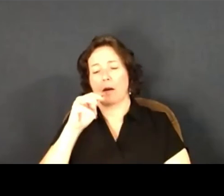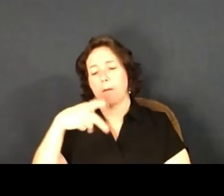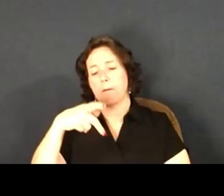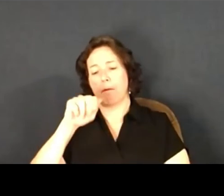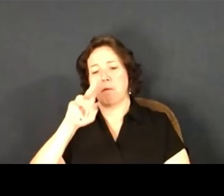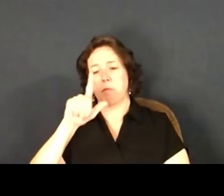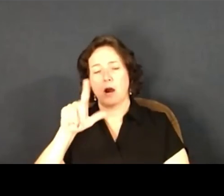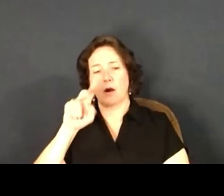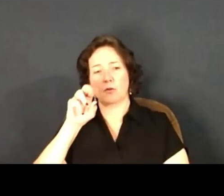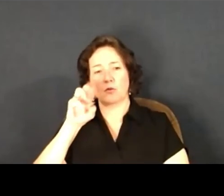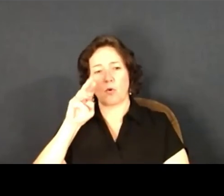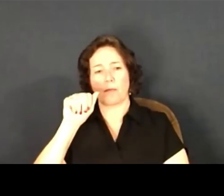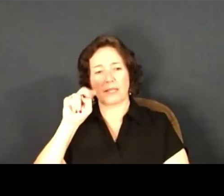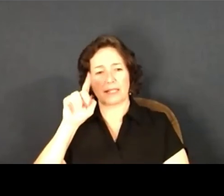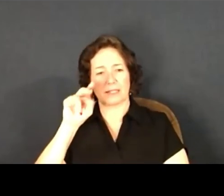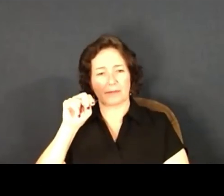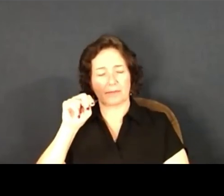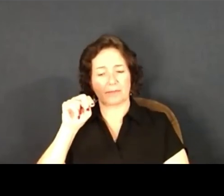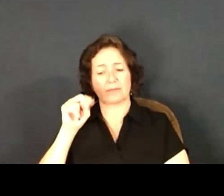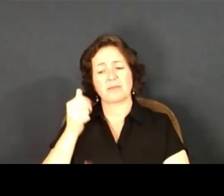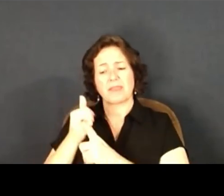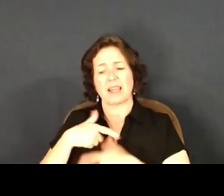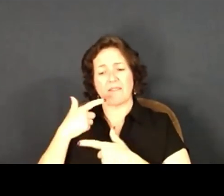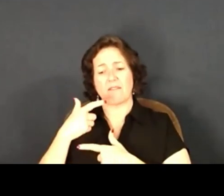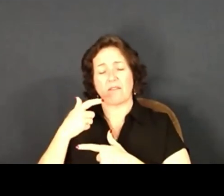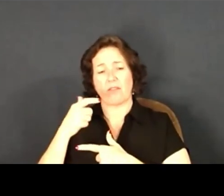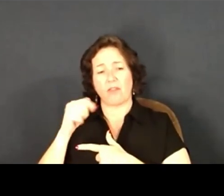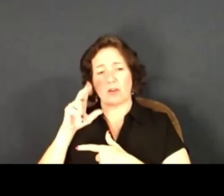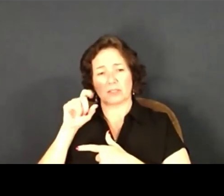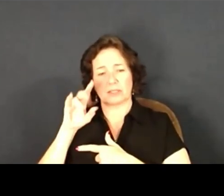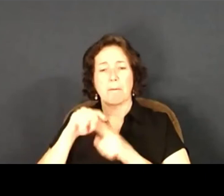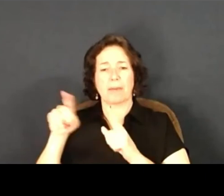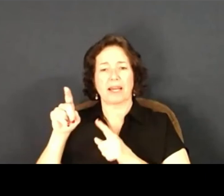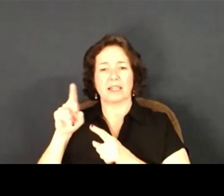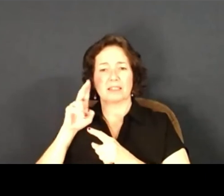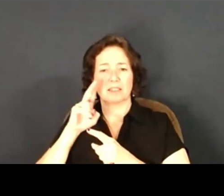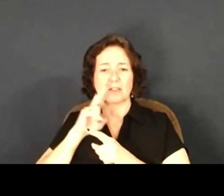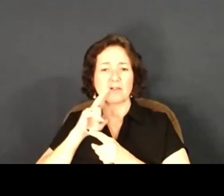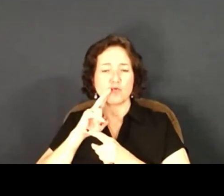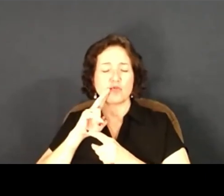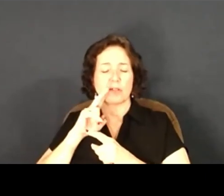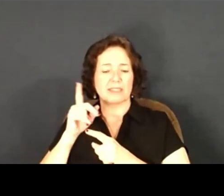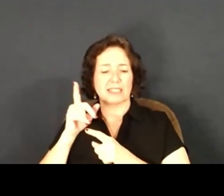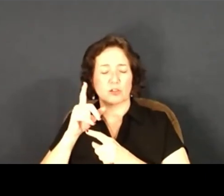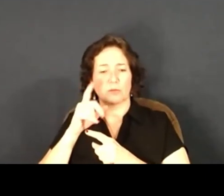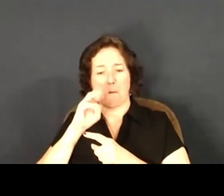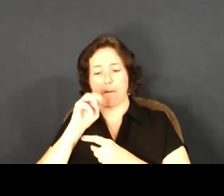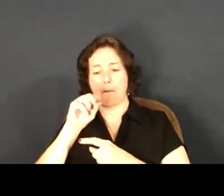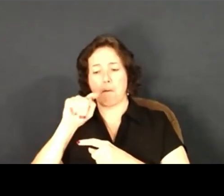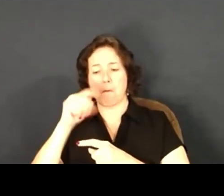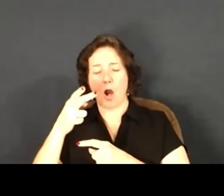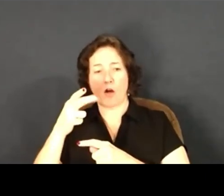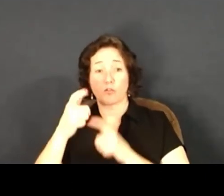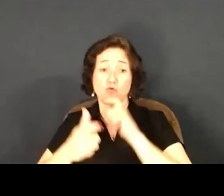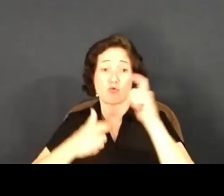in Austin, Texas, but he is Houston's Moth Grand Slam winner. Now that's